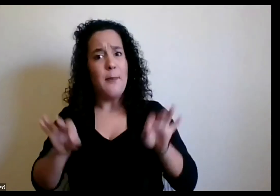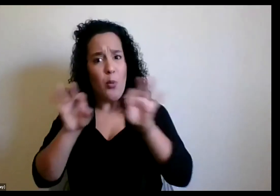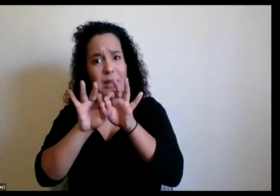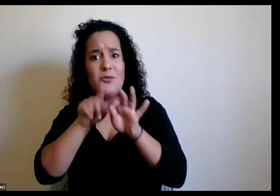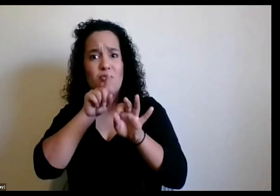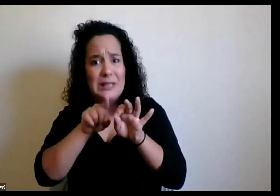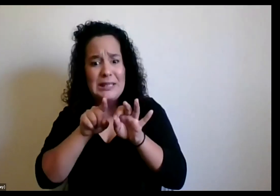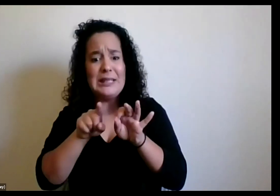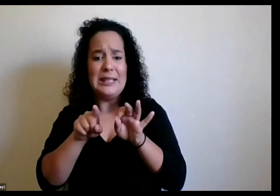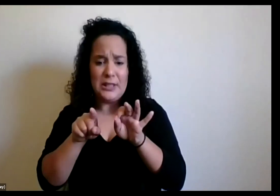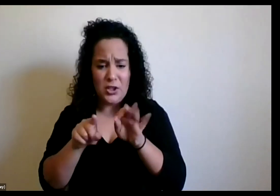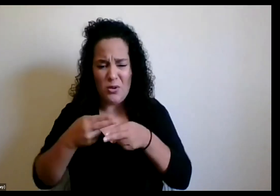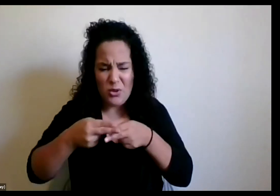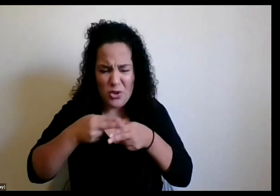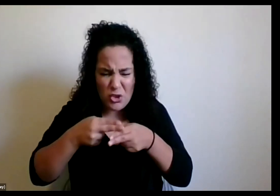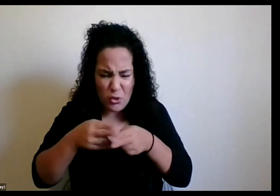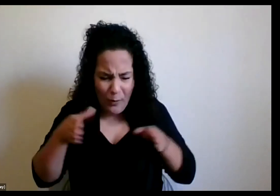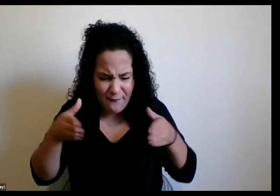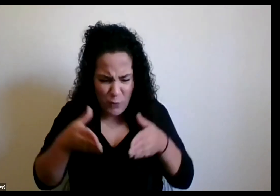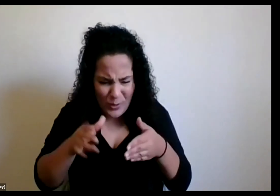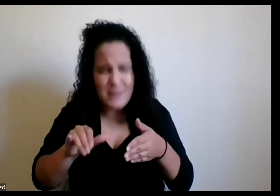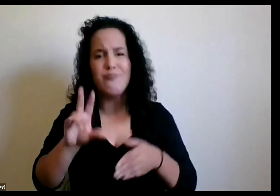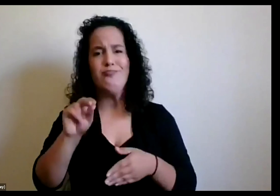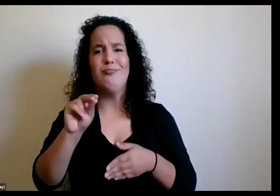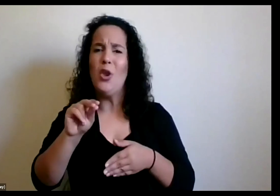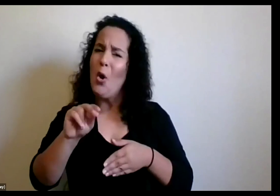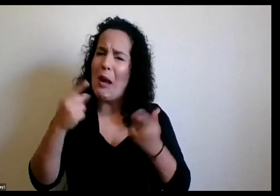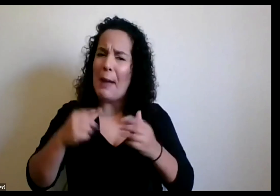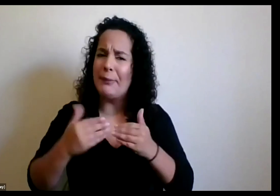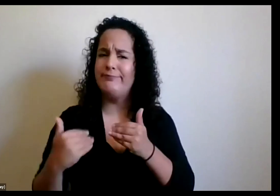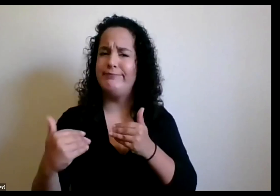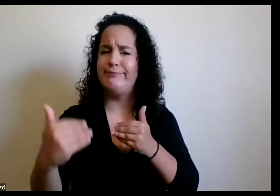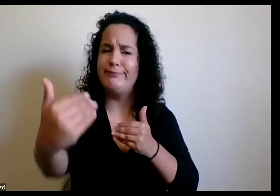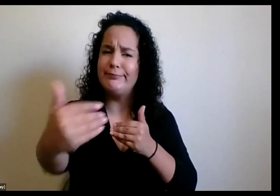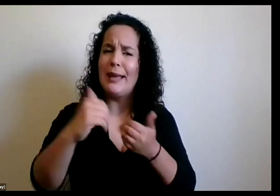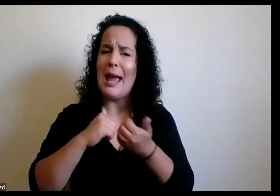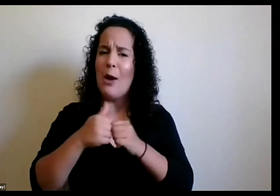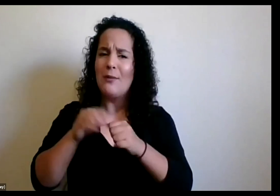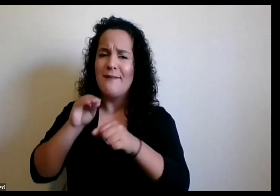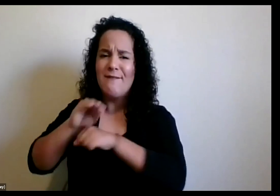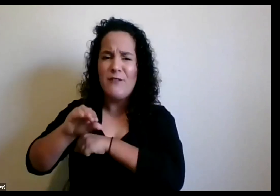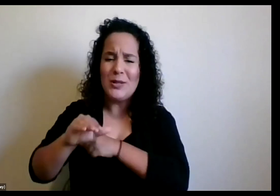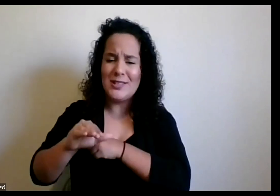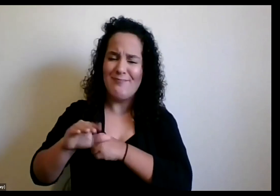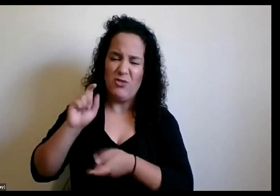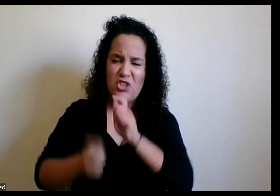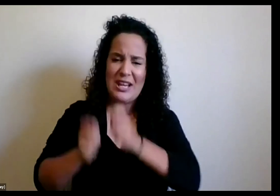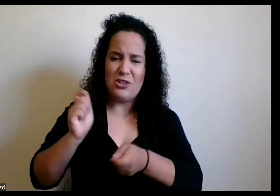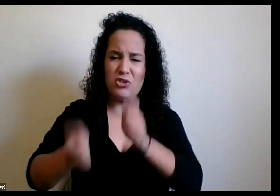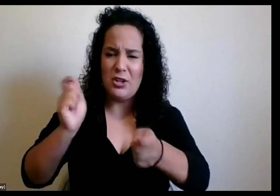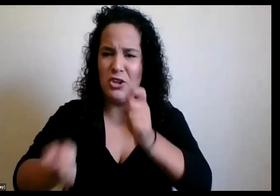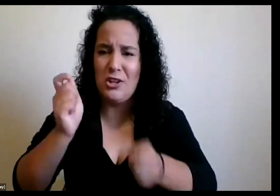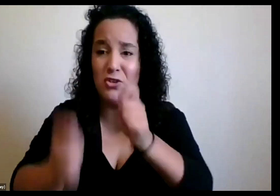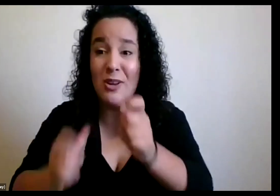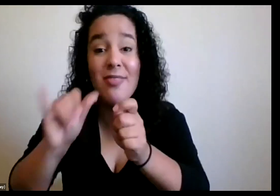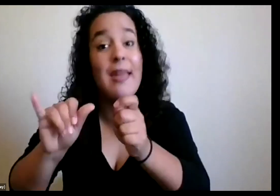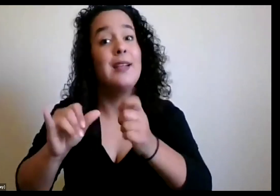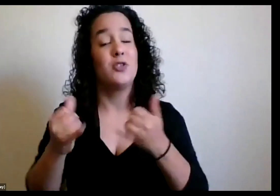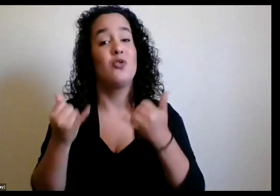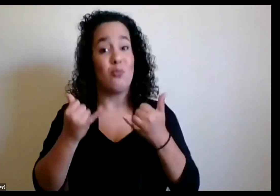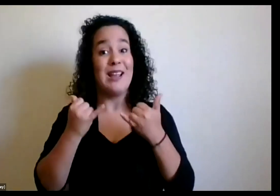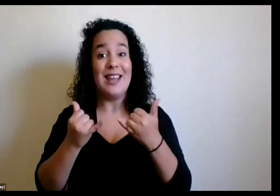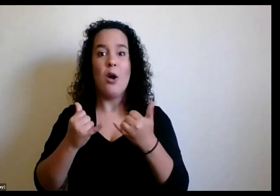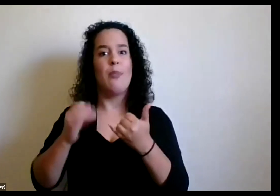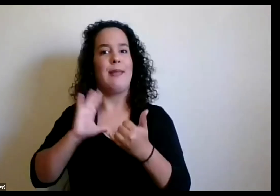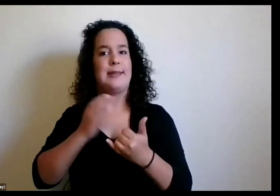had to be thoughtful about these larger messages, but really specific in their call to action. So that's what we're asking folks to do. So I'm